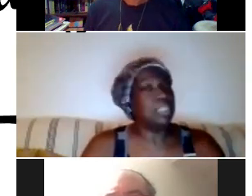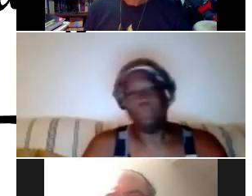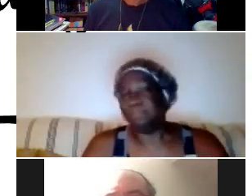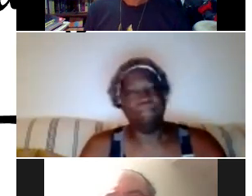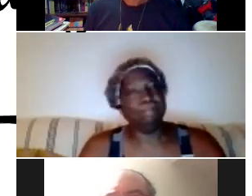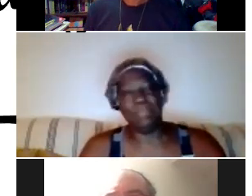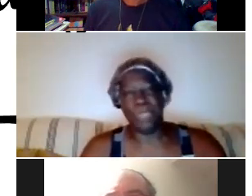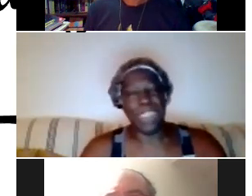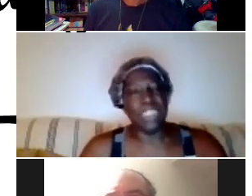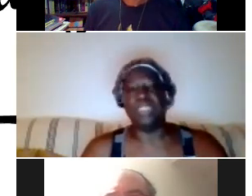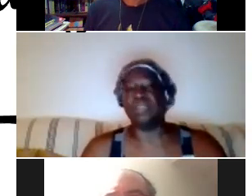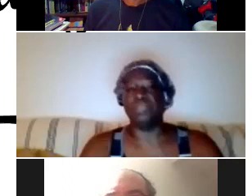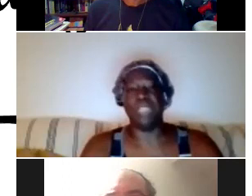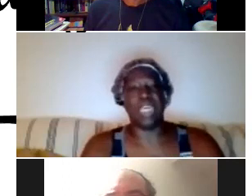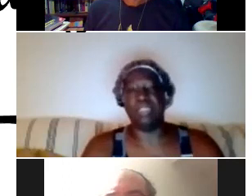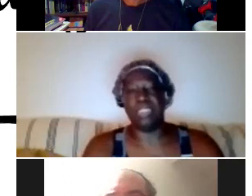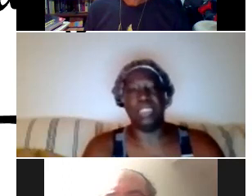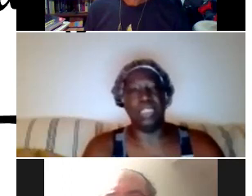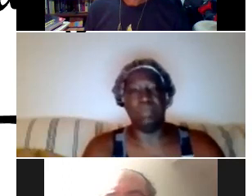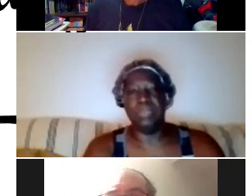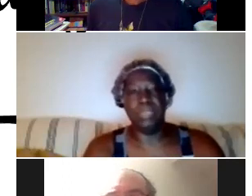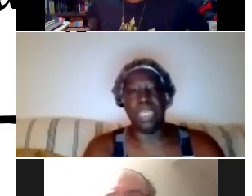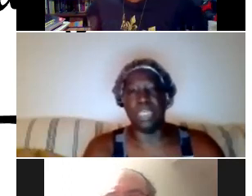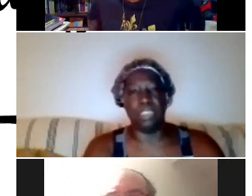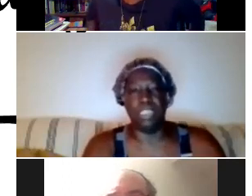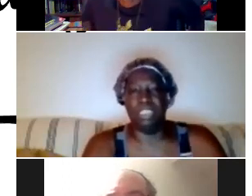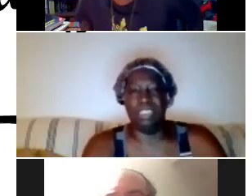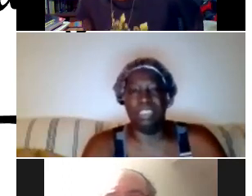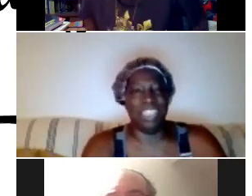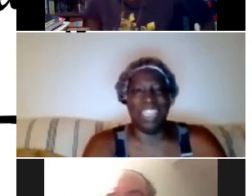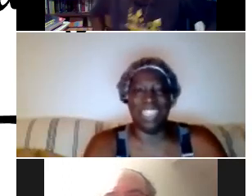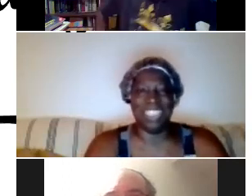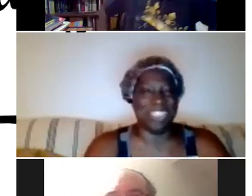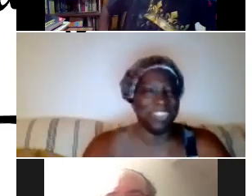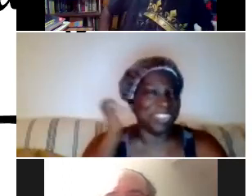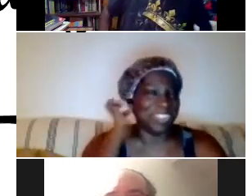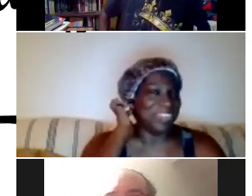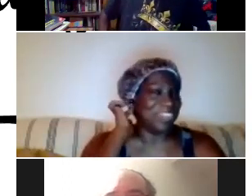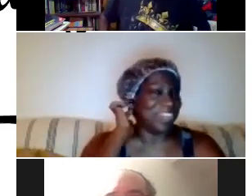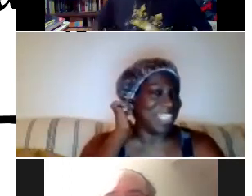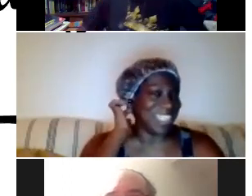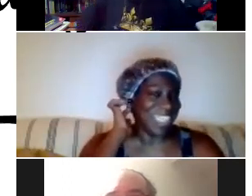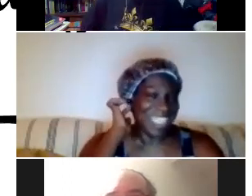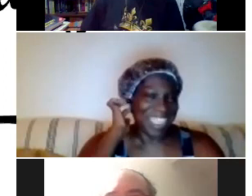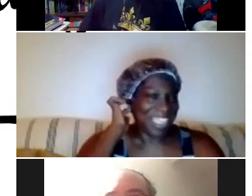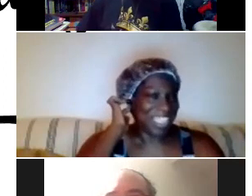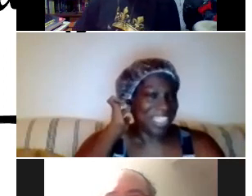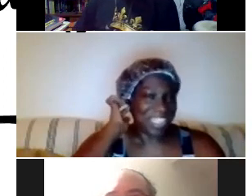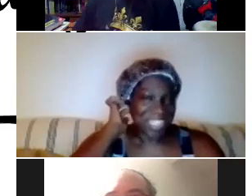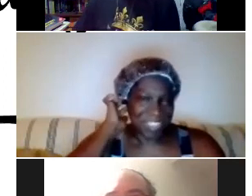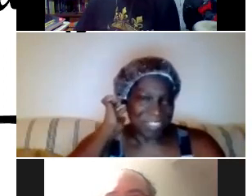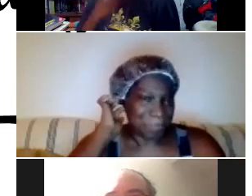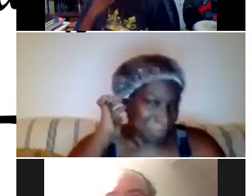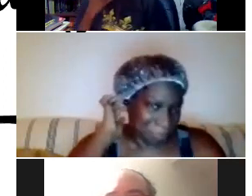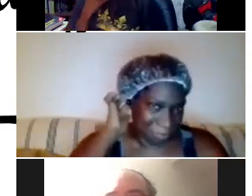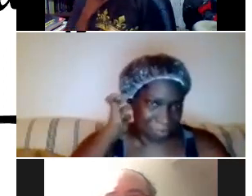that, please don't do that Don't to do that. It's them. just Like, rude. Right. It's so crazy. rude, you know?